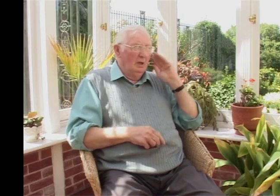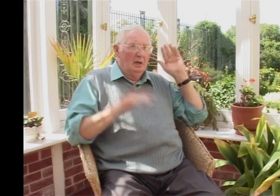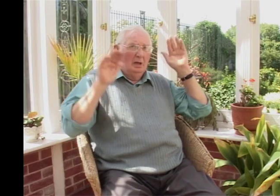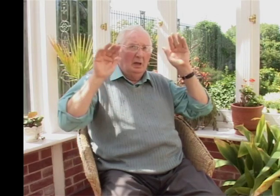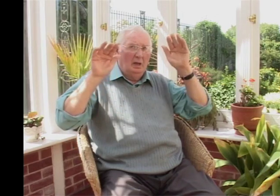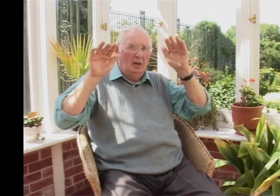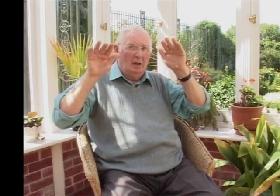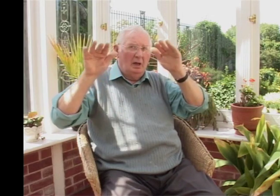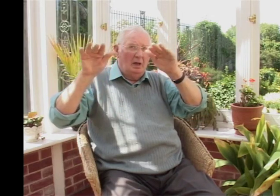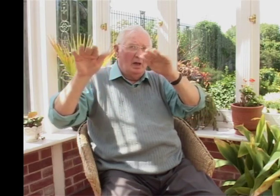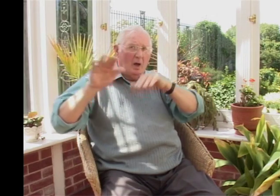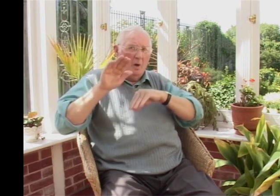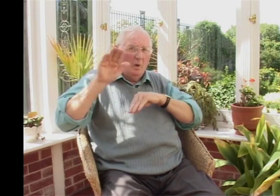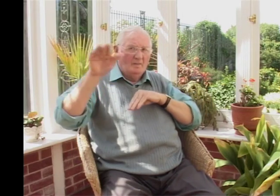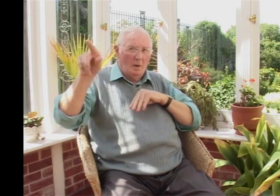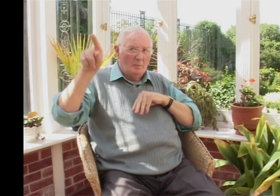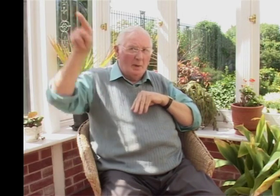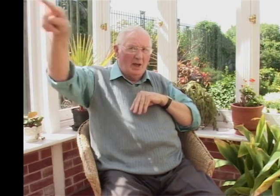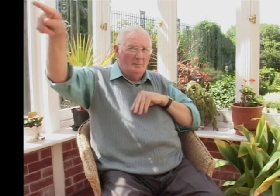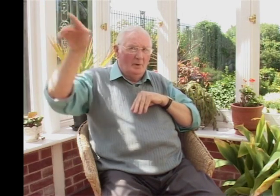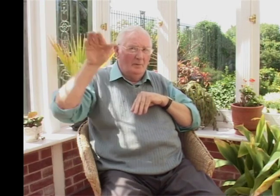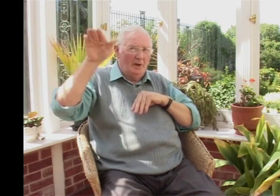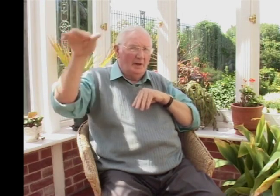drop. Anyway, they passed over towards Birmingham way, the planes.